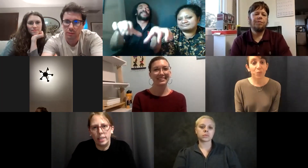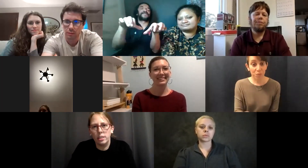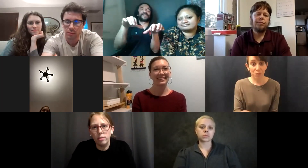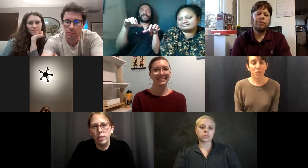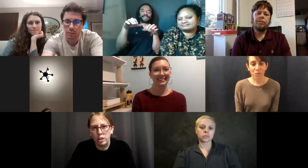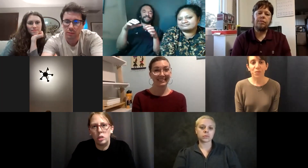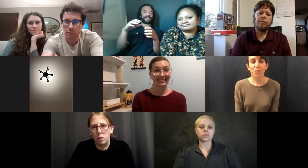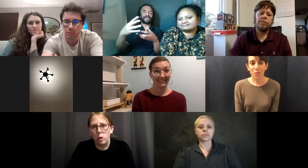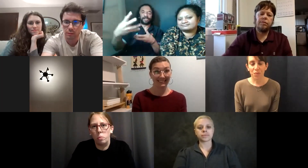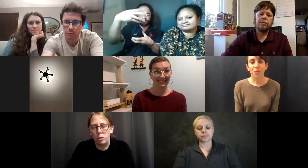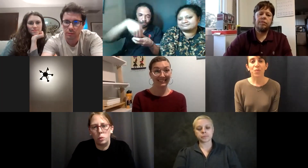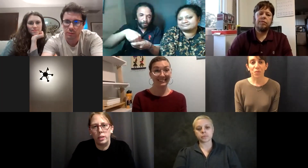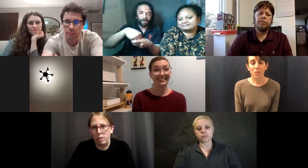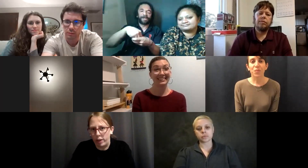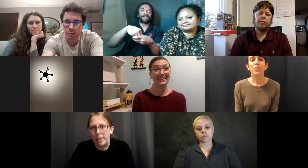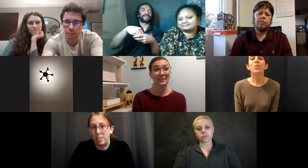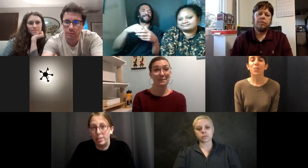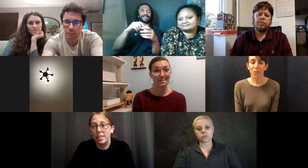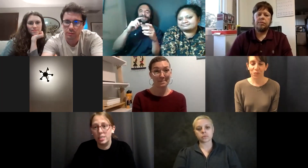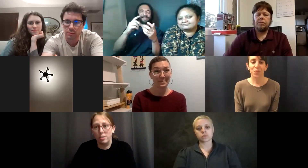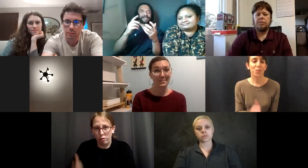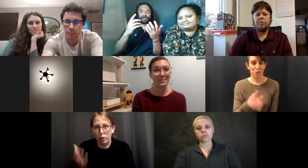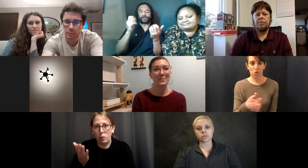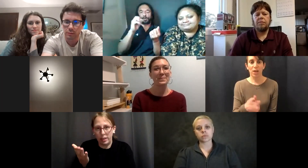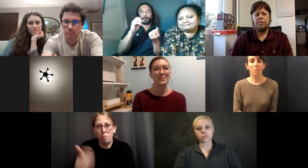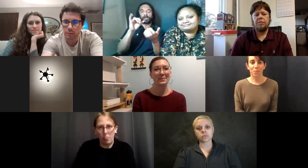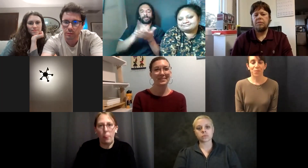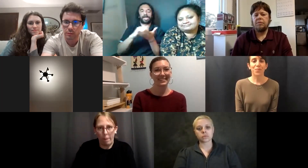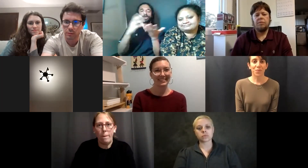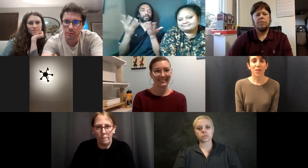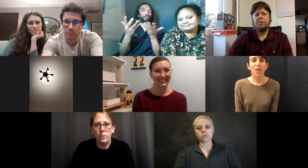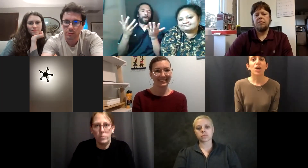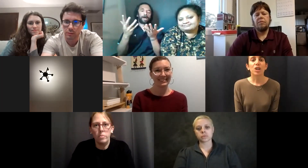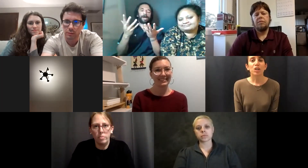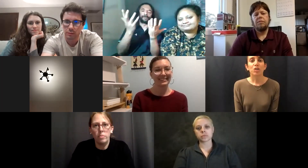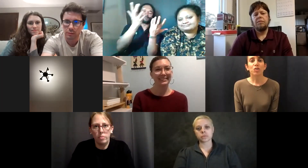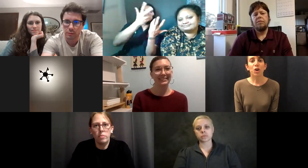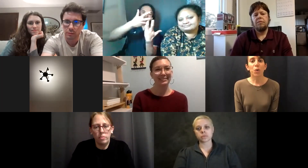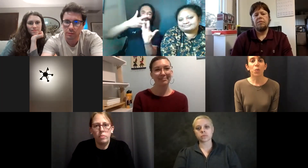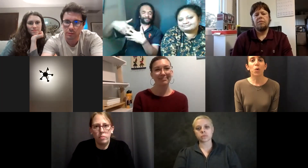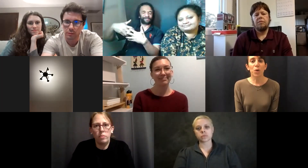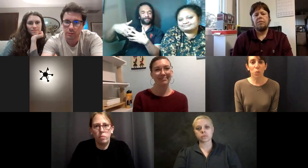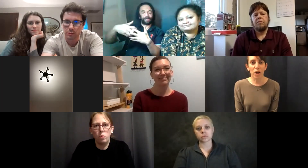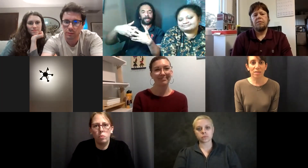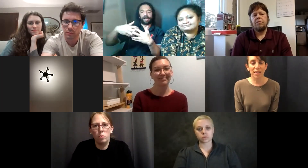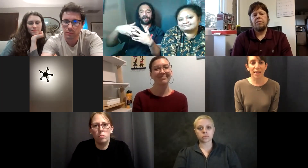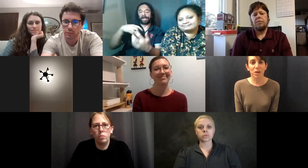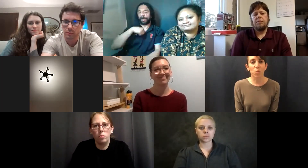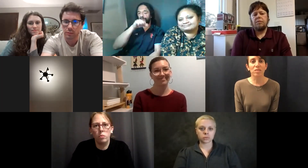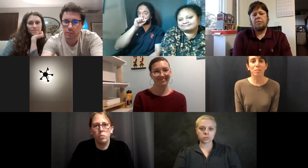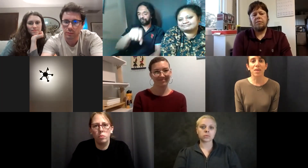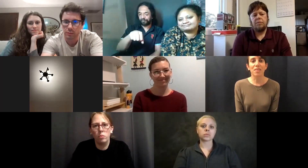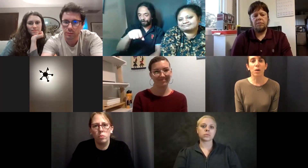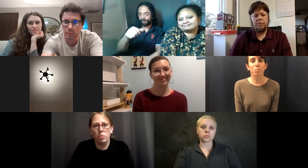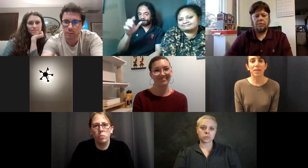was very active, and she would go between different activities frequently. so what we wanted